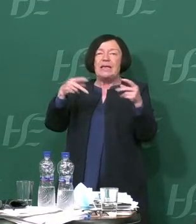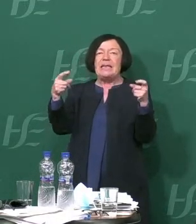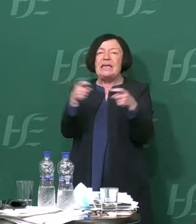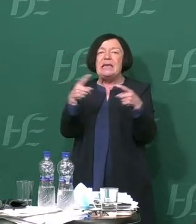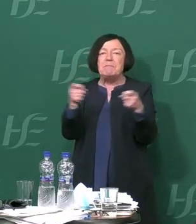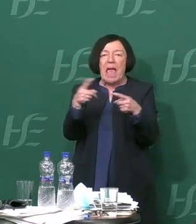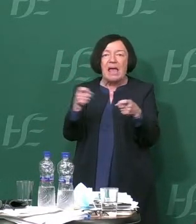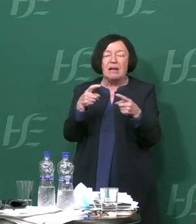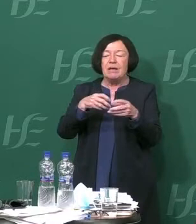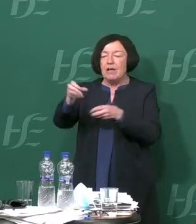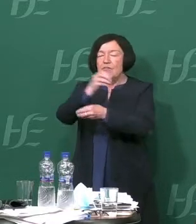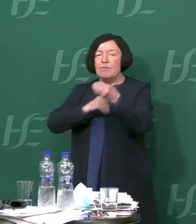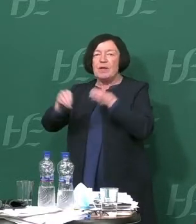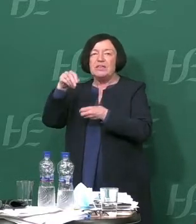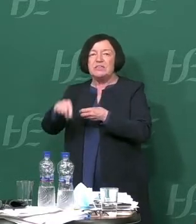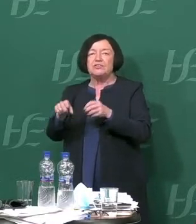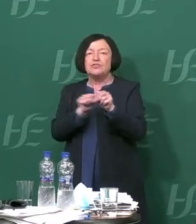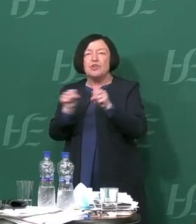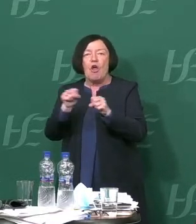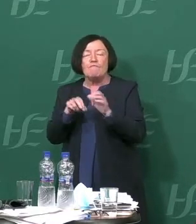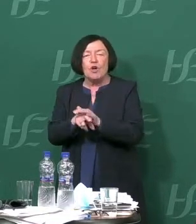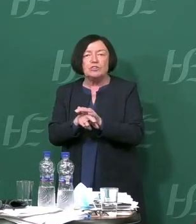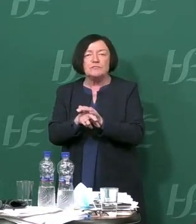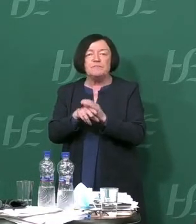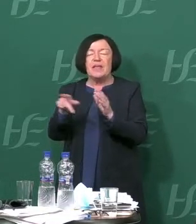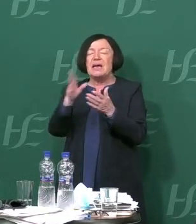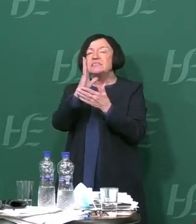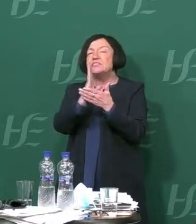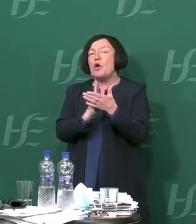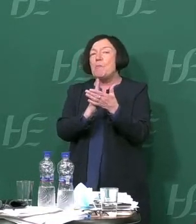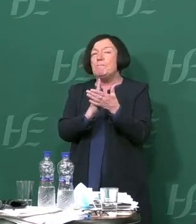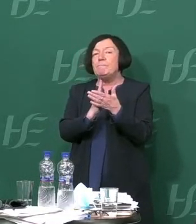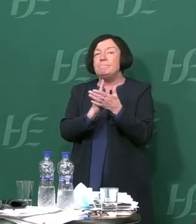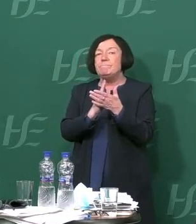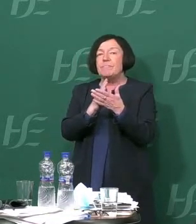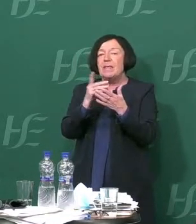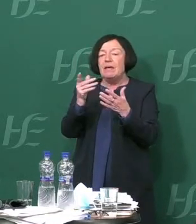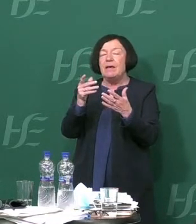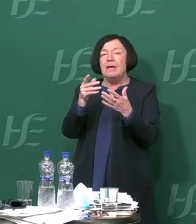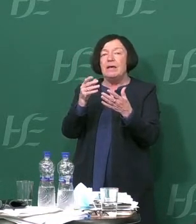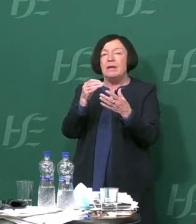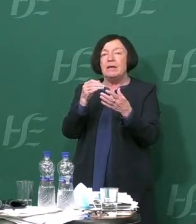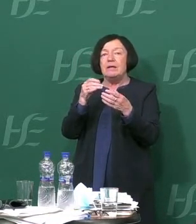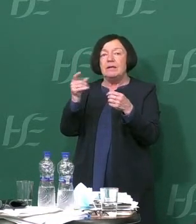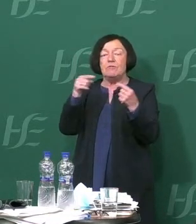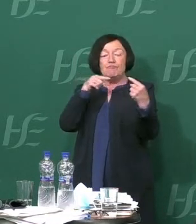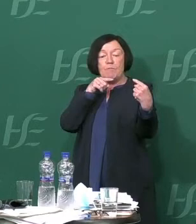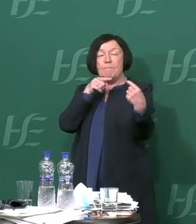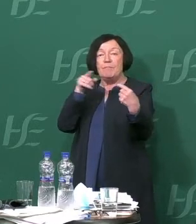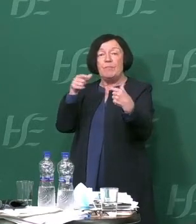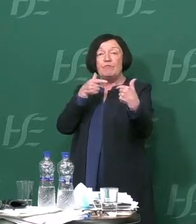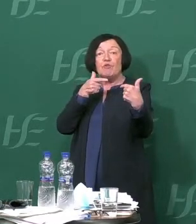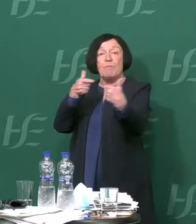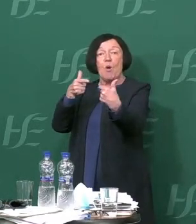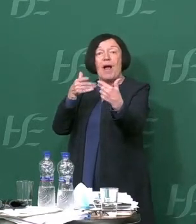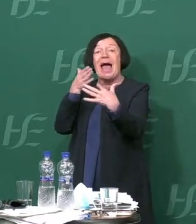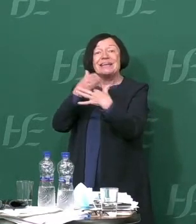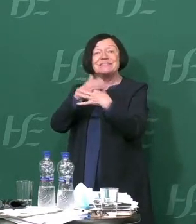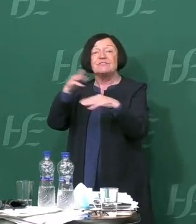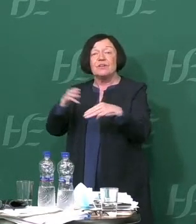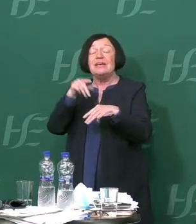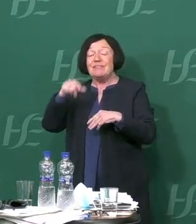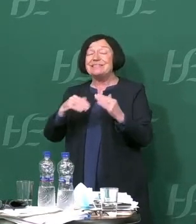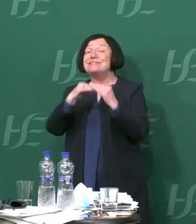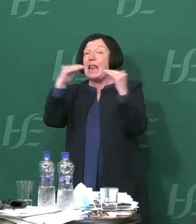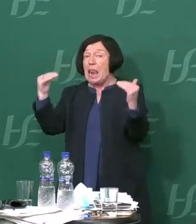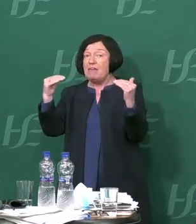email, replacement of servers, and some remote access points for people. So that's the kind of level we're at